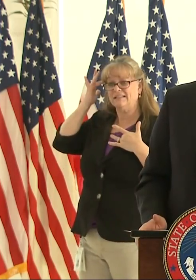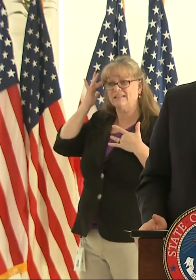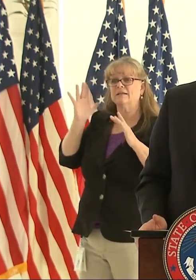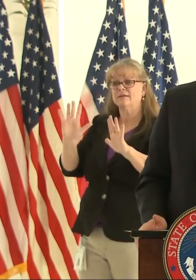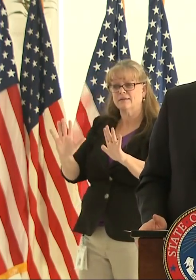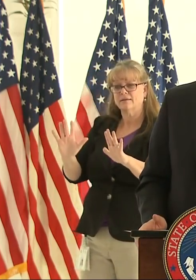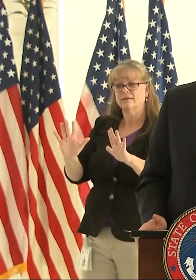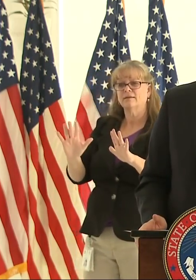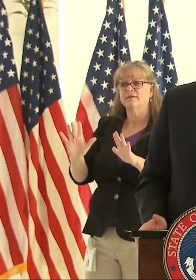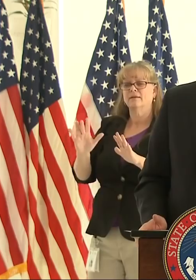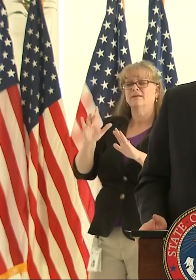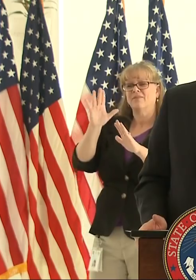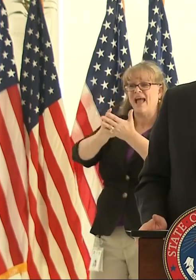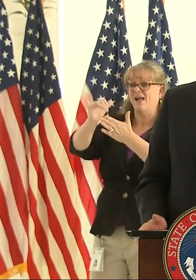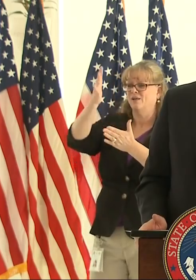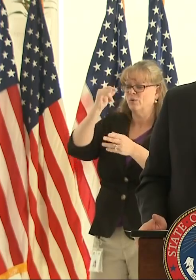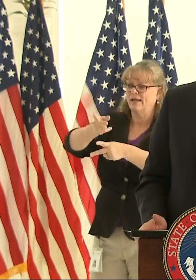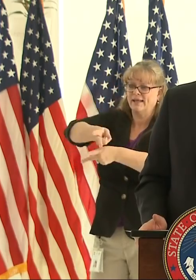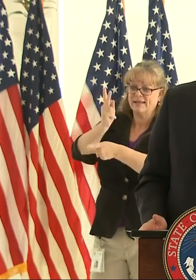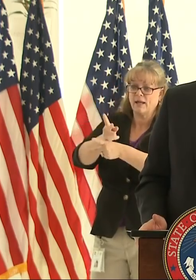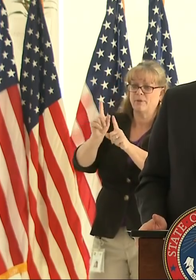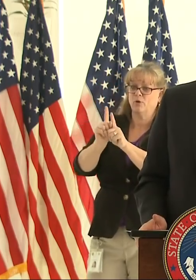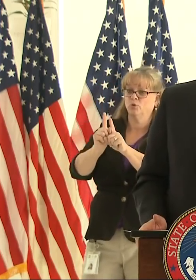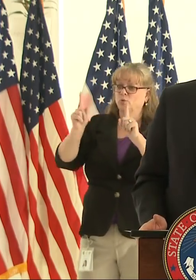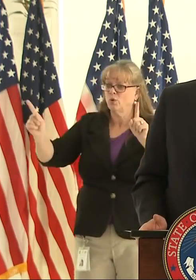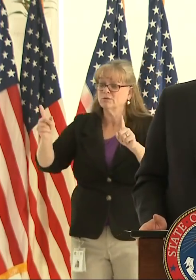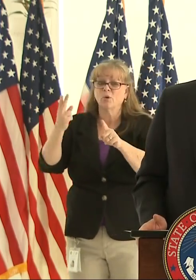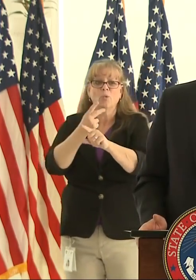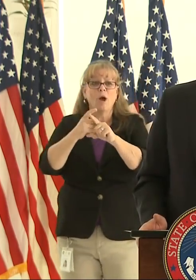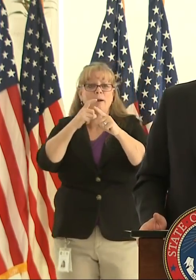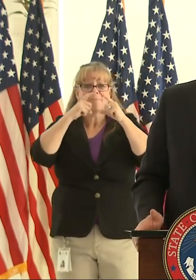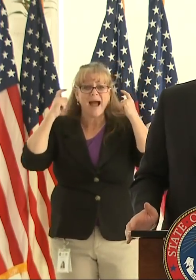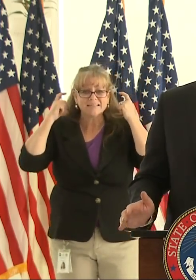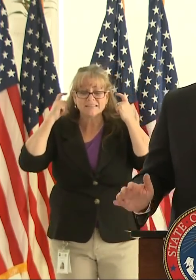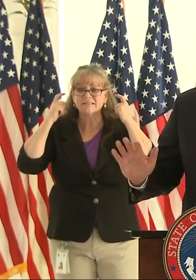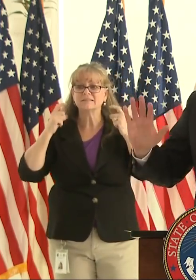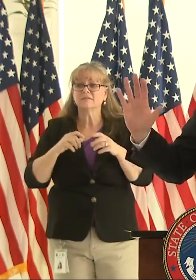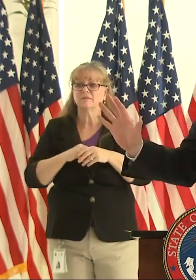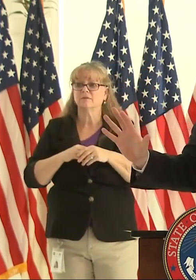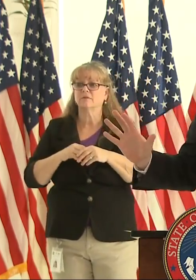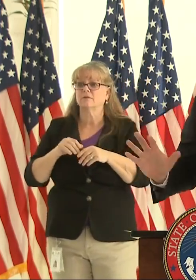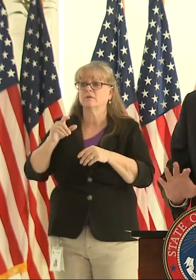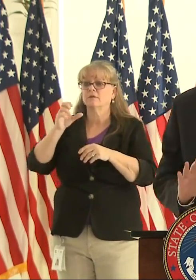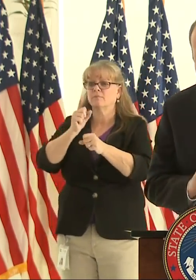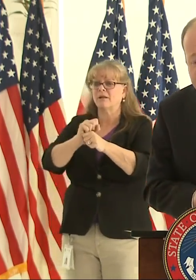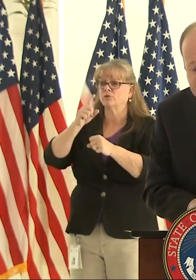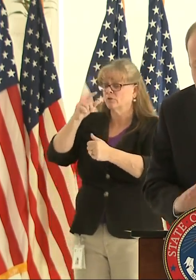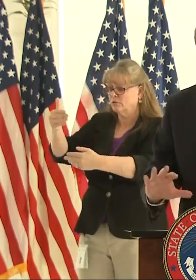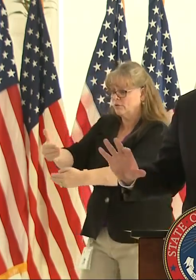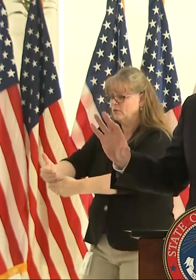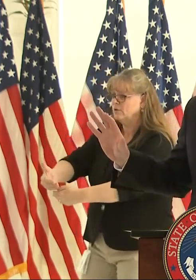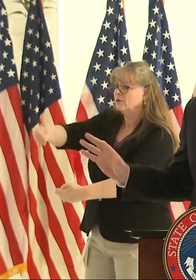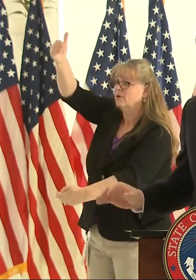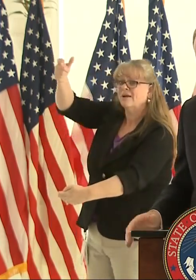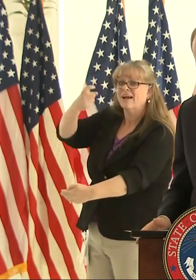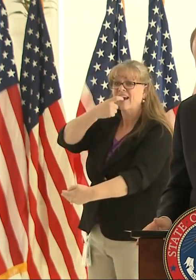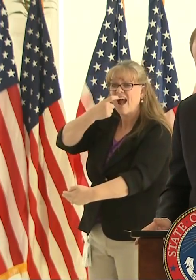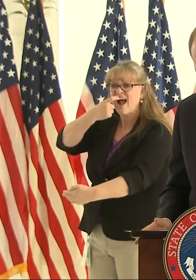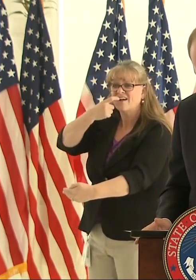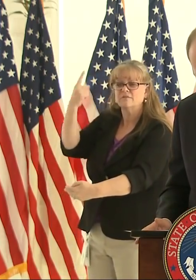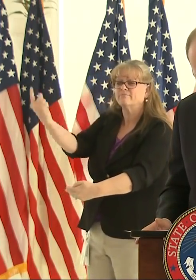masks, all of those things, because at least half, and by the way, under some modeling that's been done and some tests that have been done